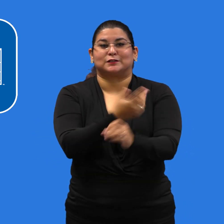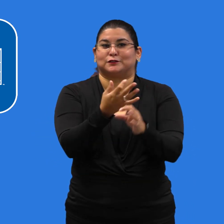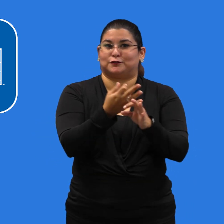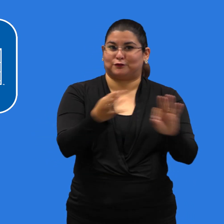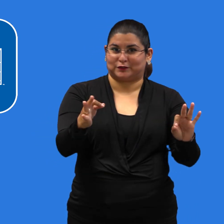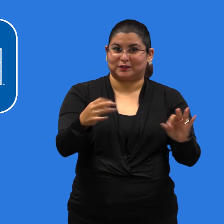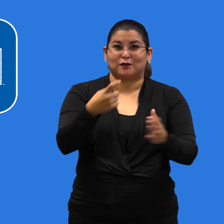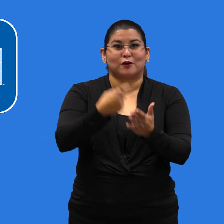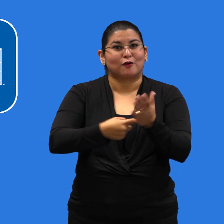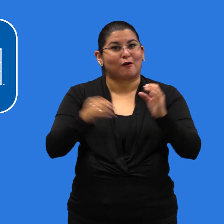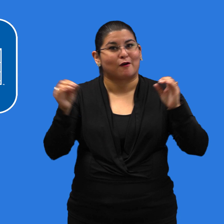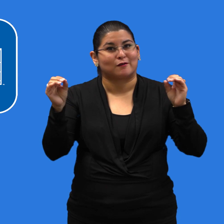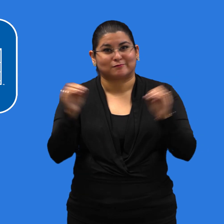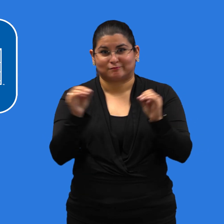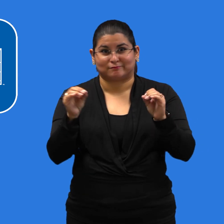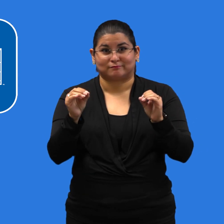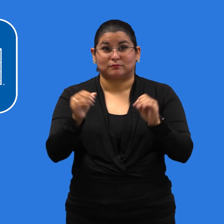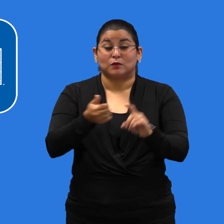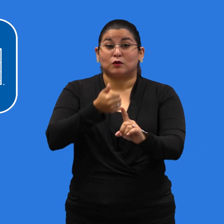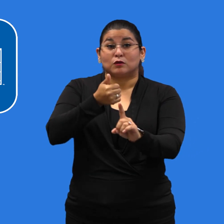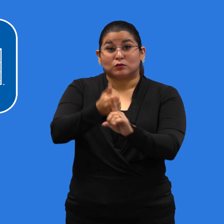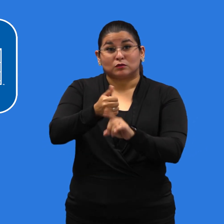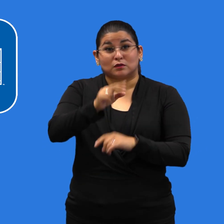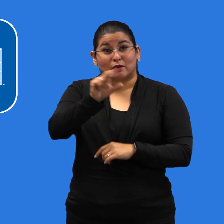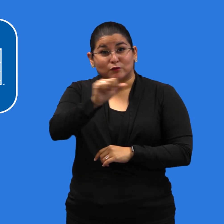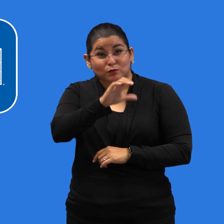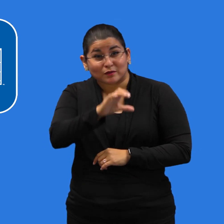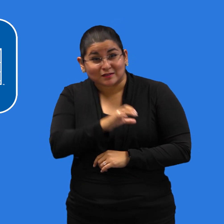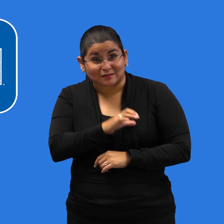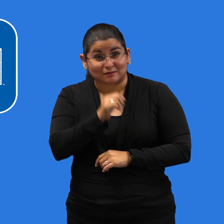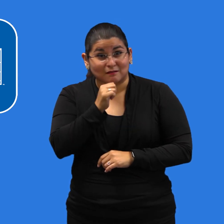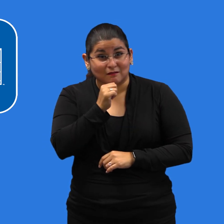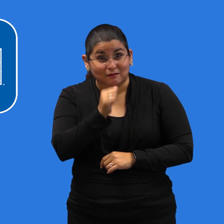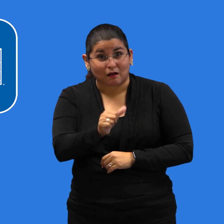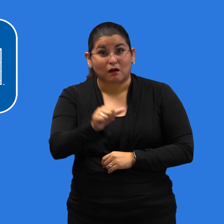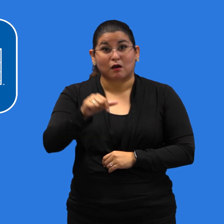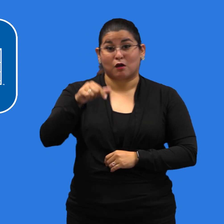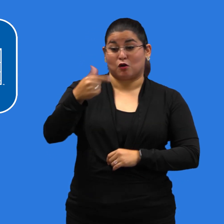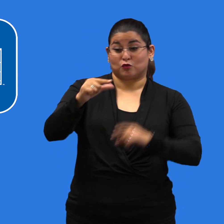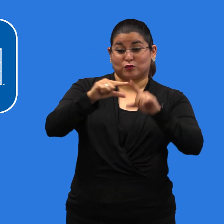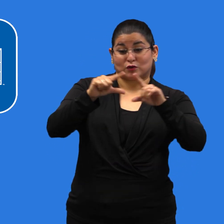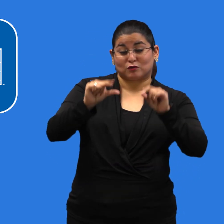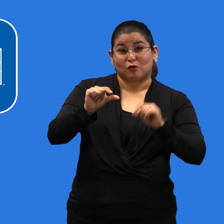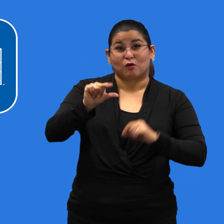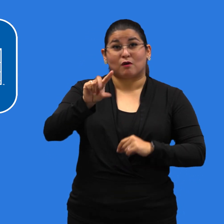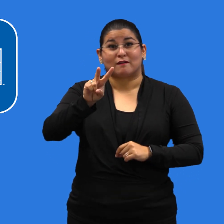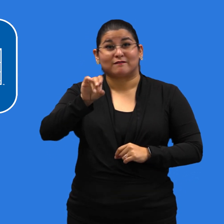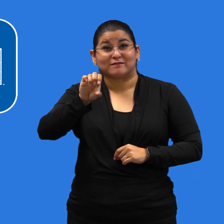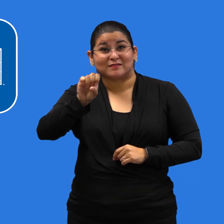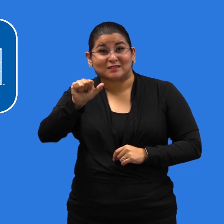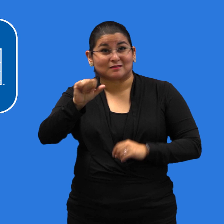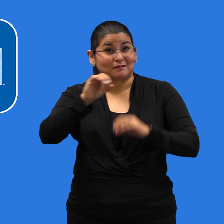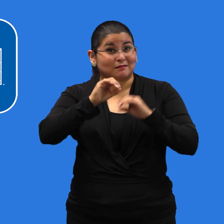Finally, some good news. COVID-19 vaccines are free of charge for everyone in the United States,